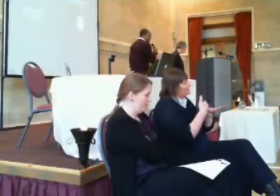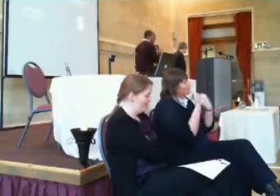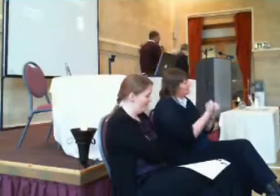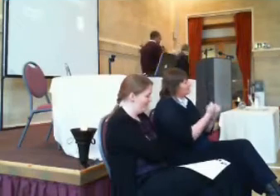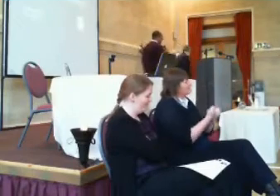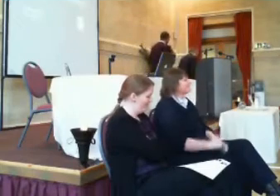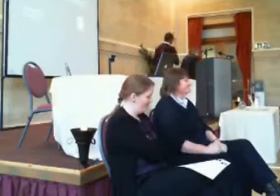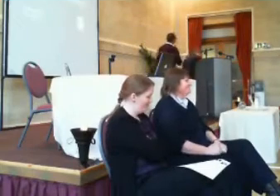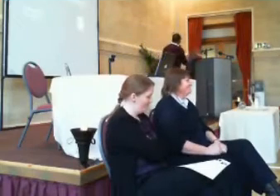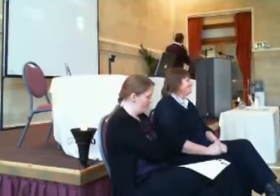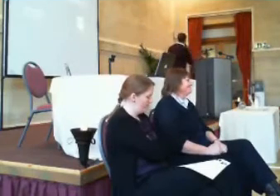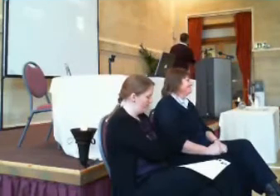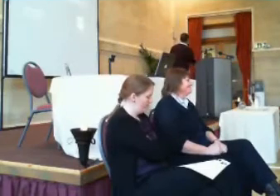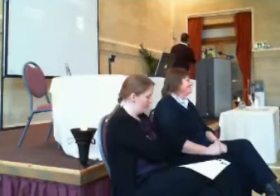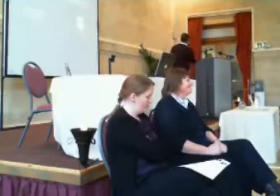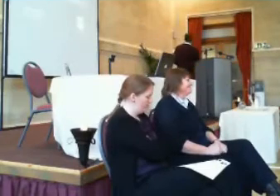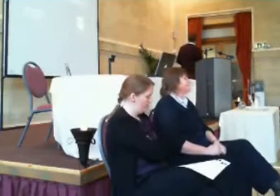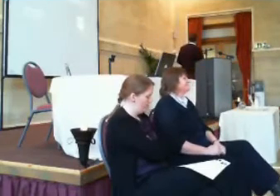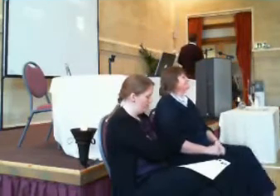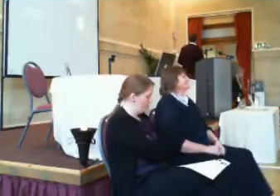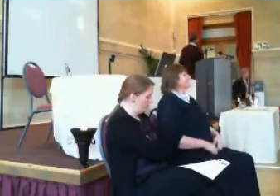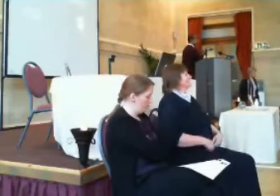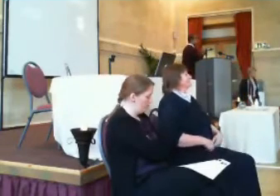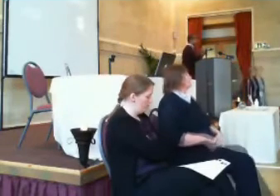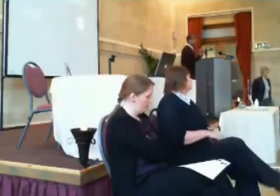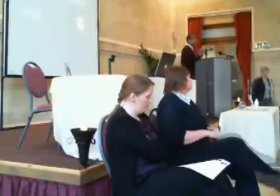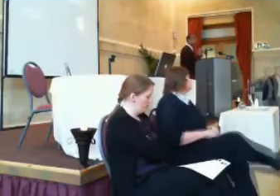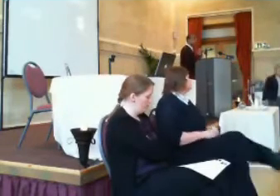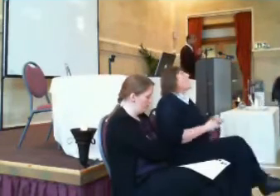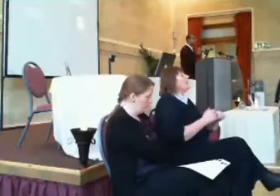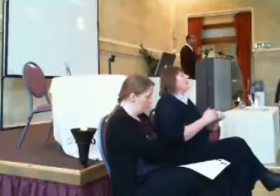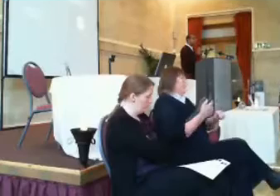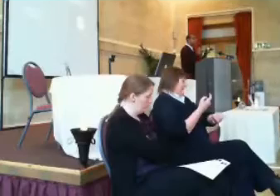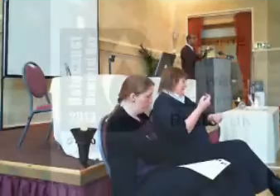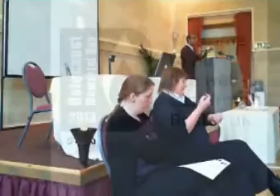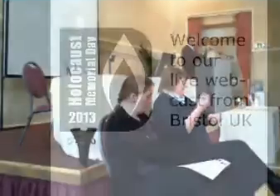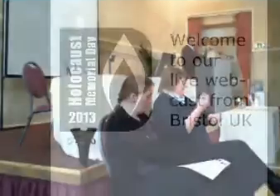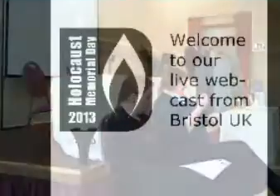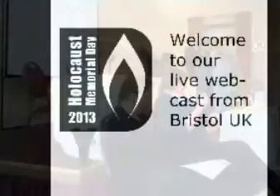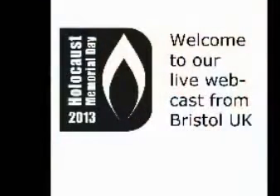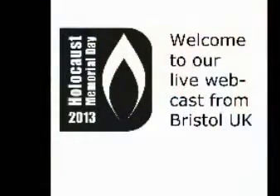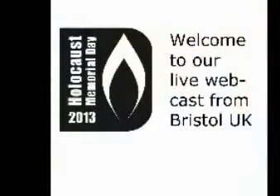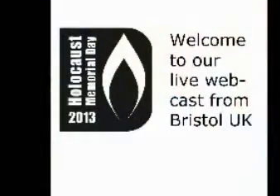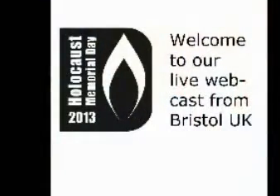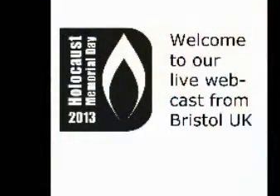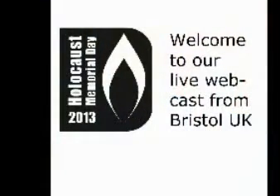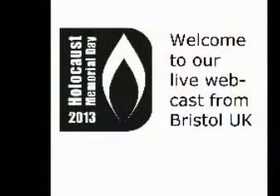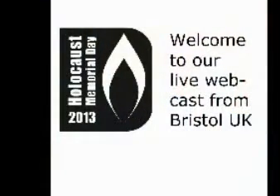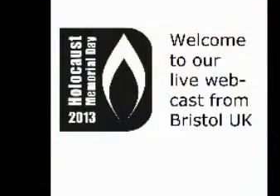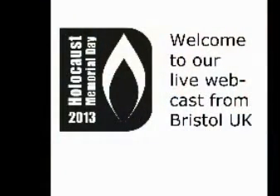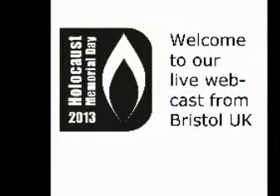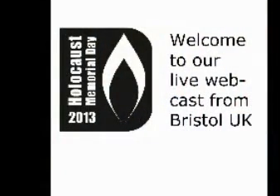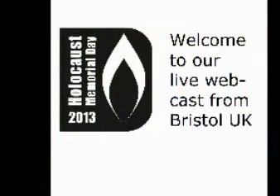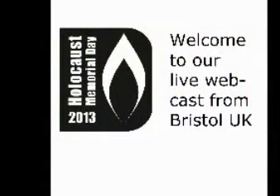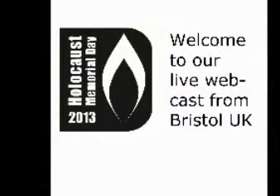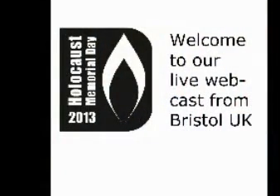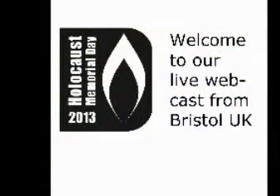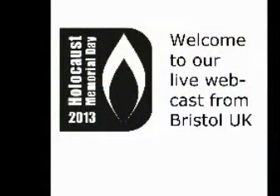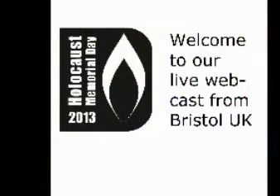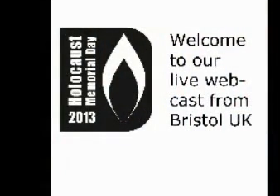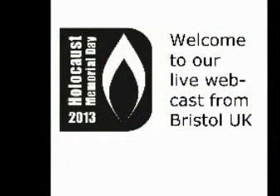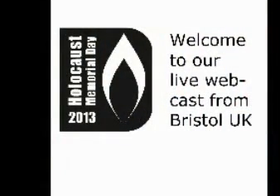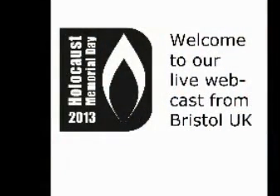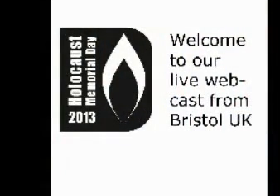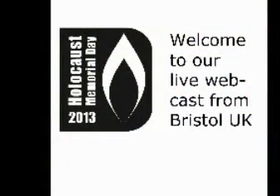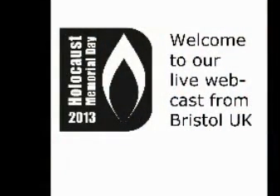Thanks, Valerie. The time of the world is approaching 2:45. I've got a bell in my hand for a purpose, trust